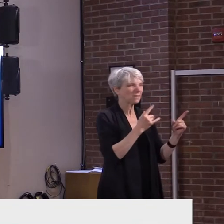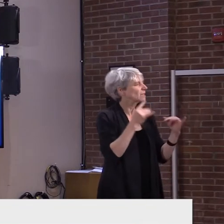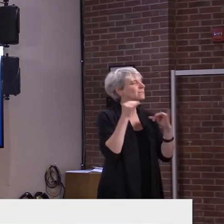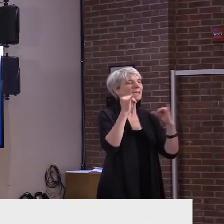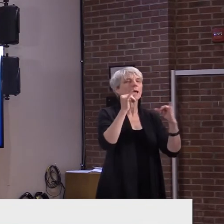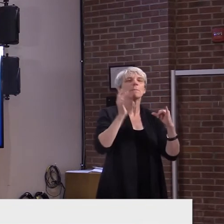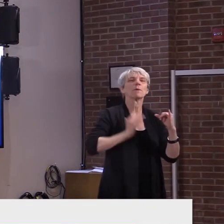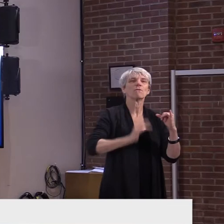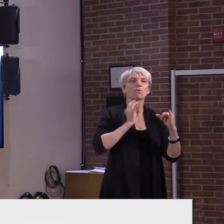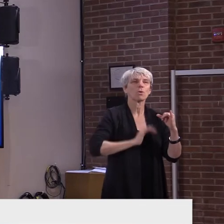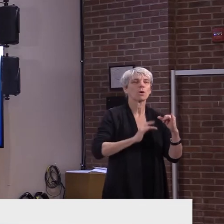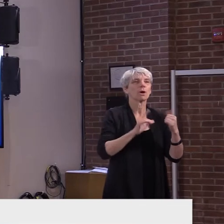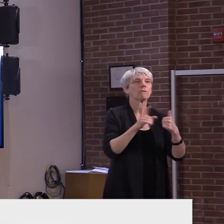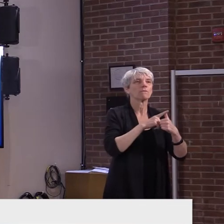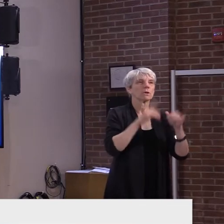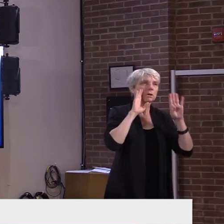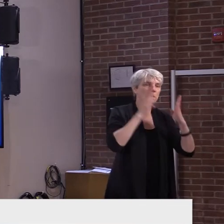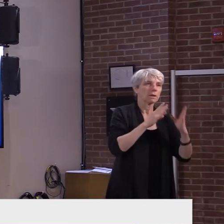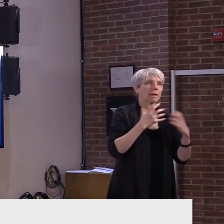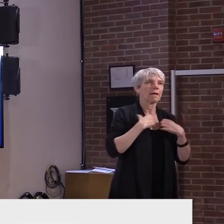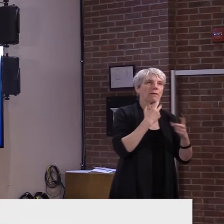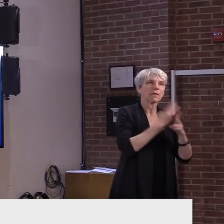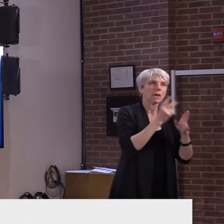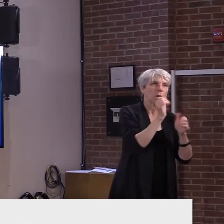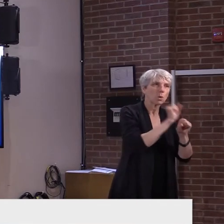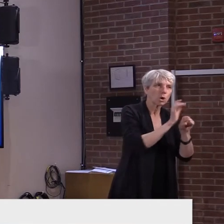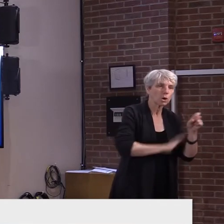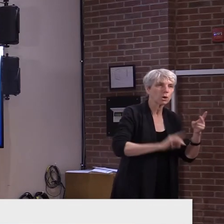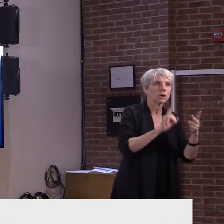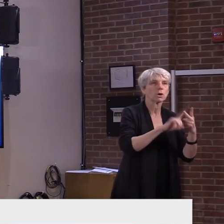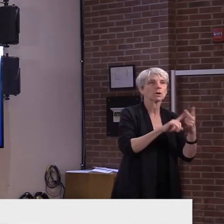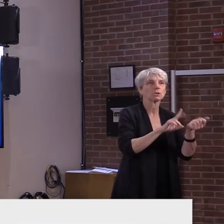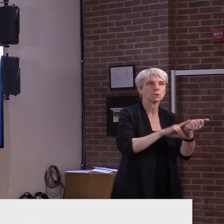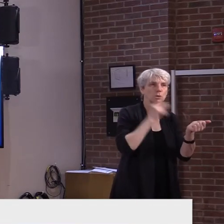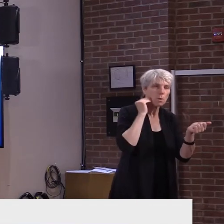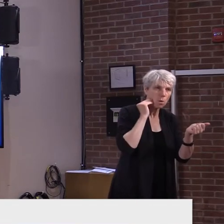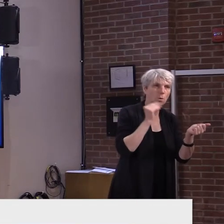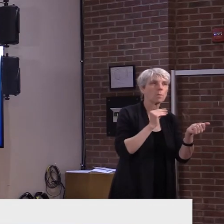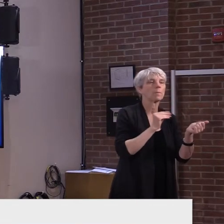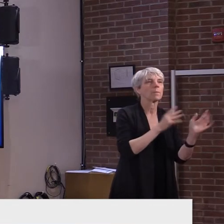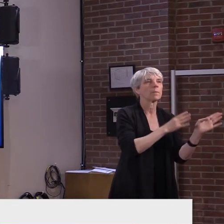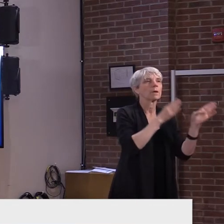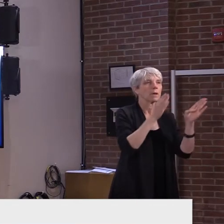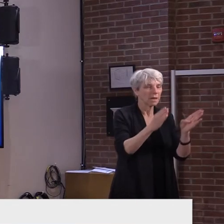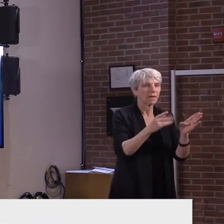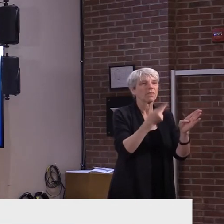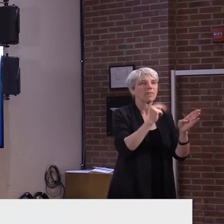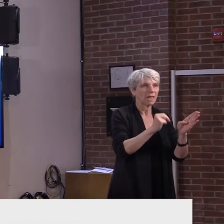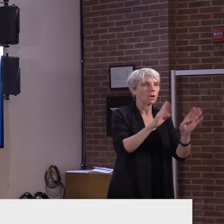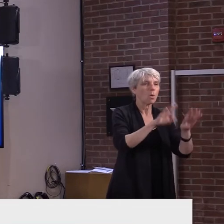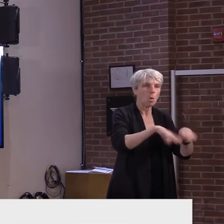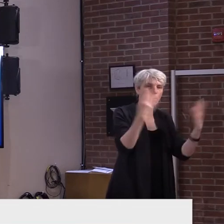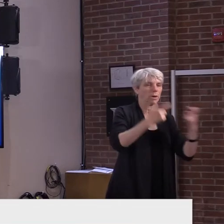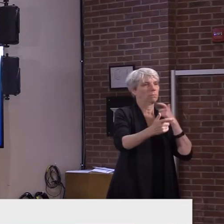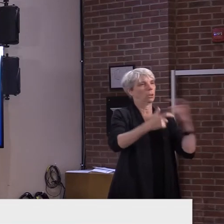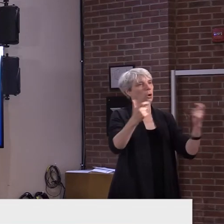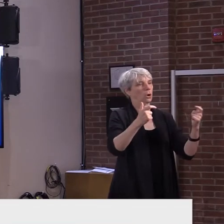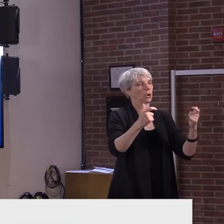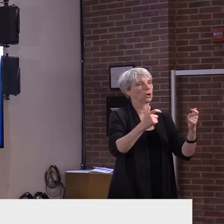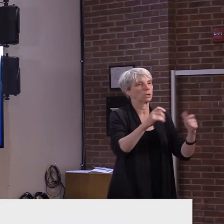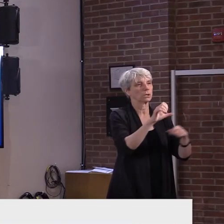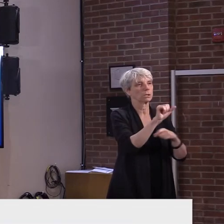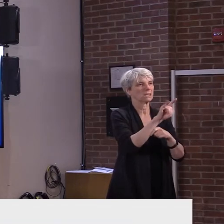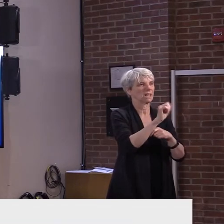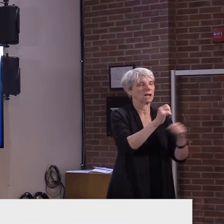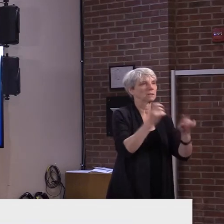initially, healthcare workers, long-term care facilities, and then roll into the mass vac sites right